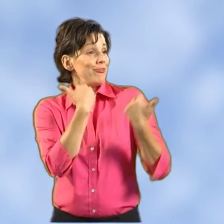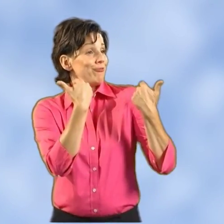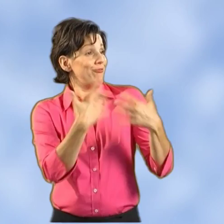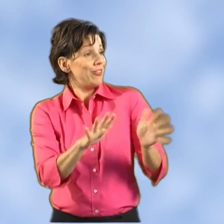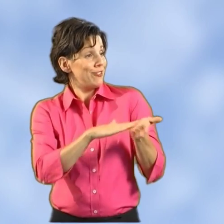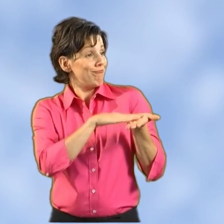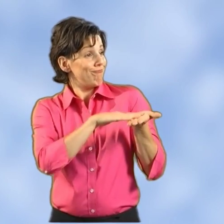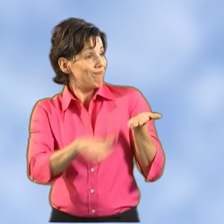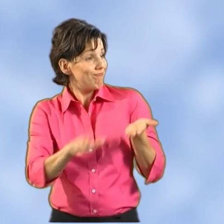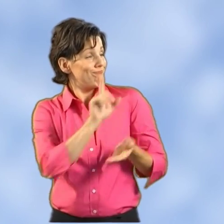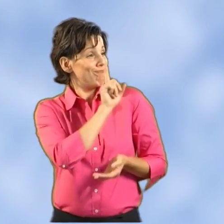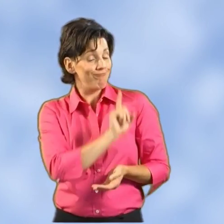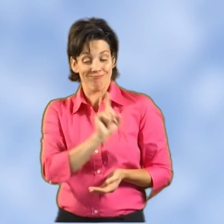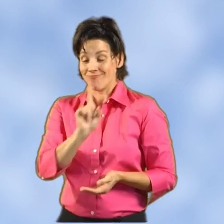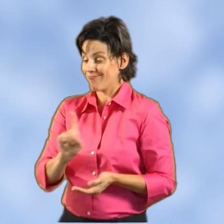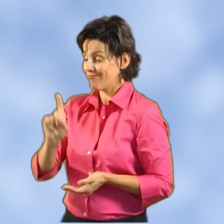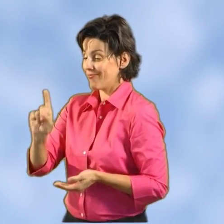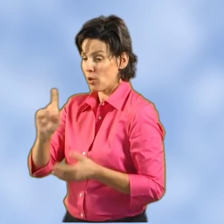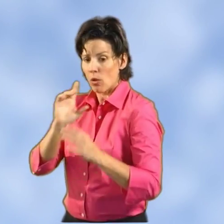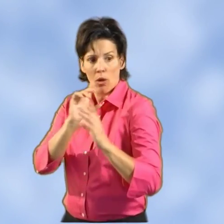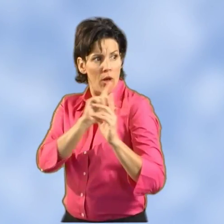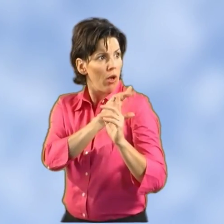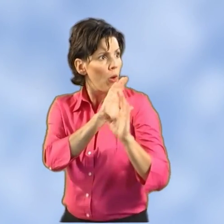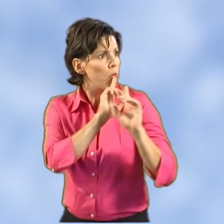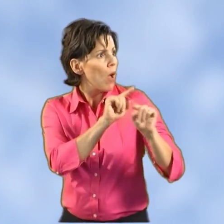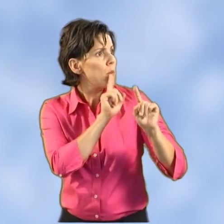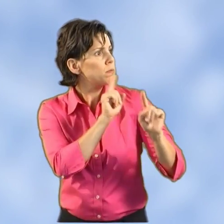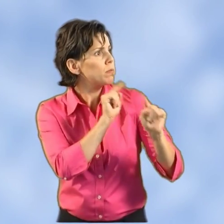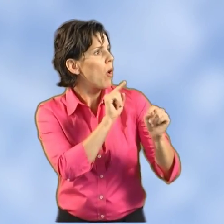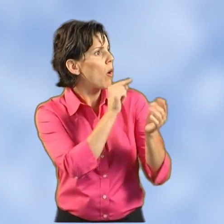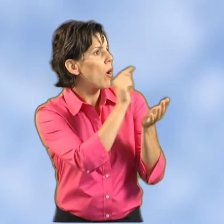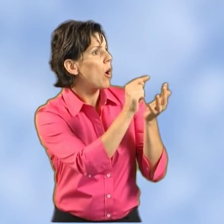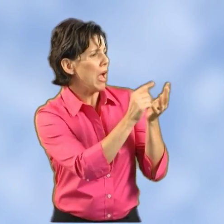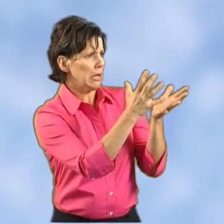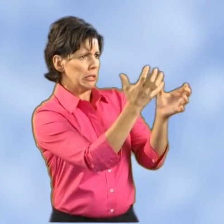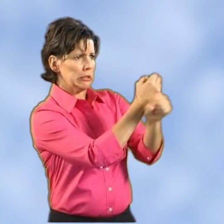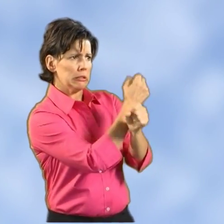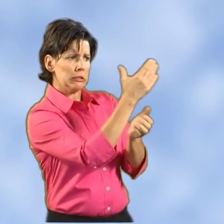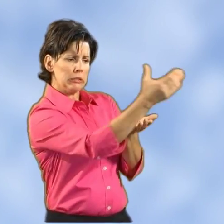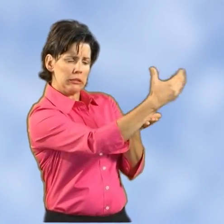And make sure you have these reports in hand when you are discharged from the hospital.